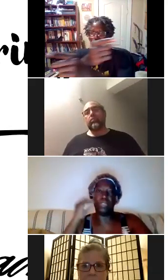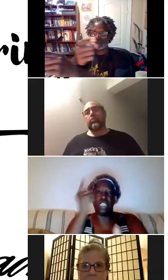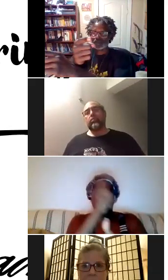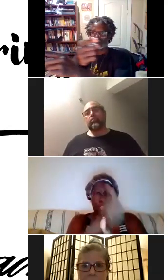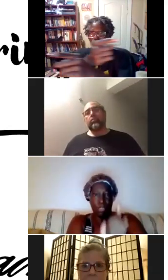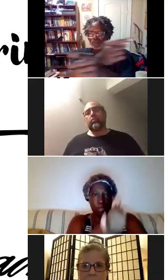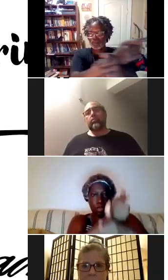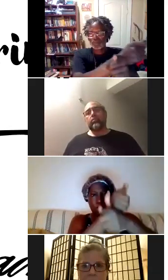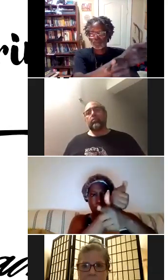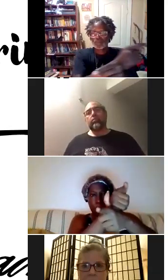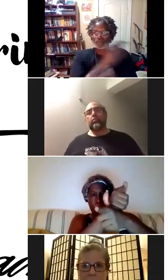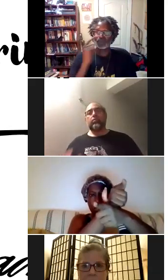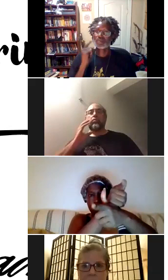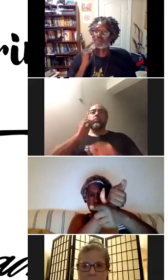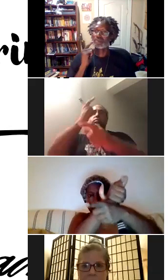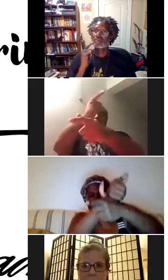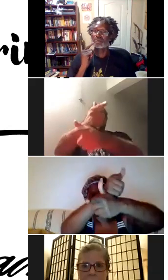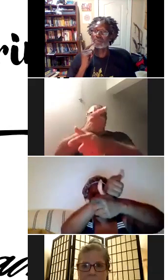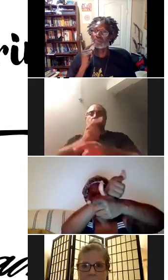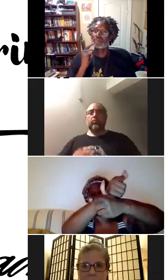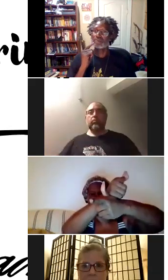So sister.